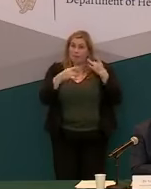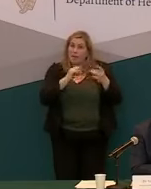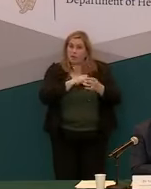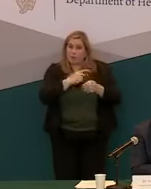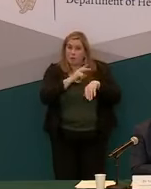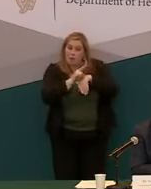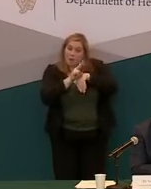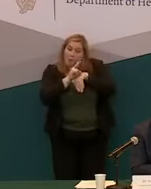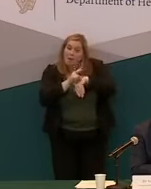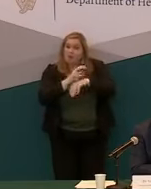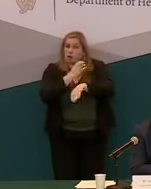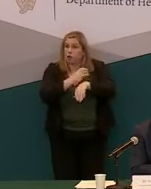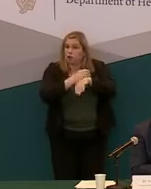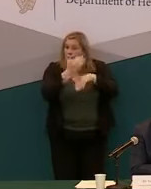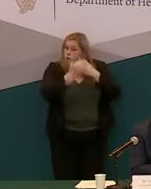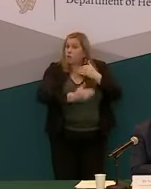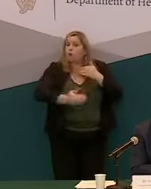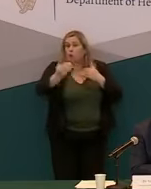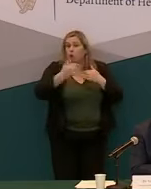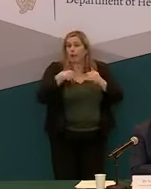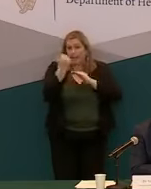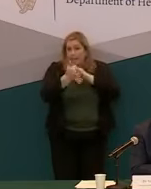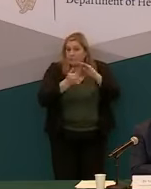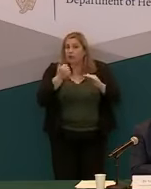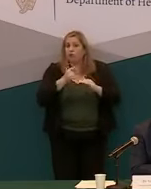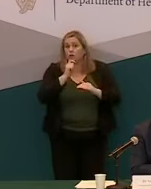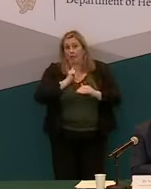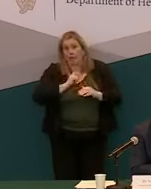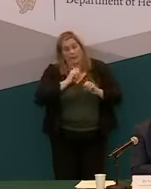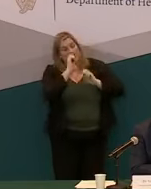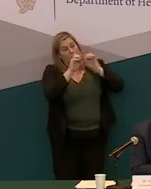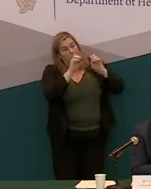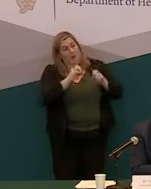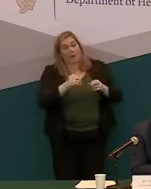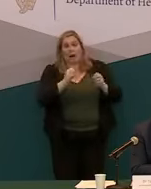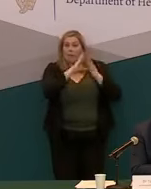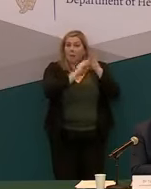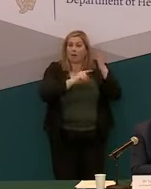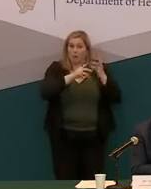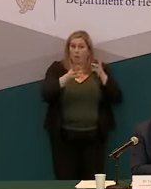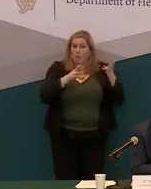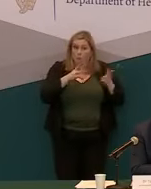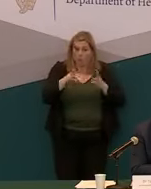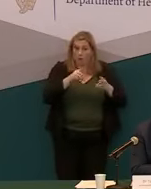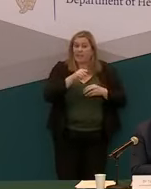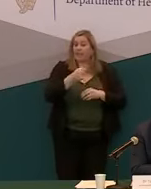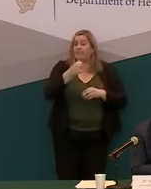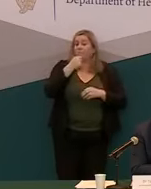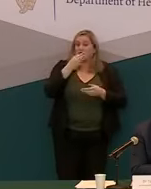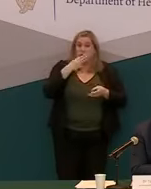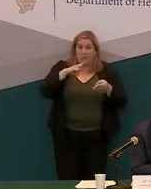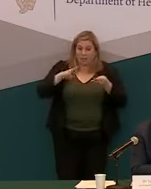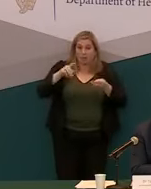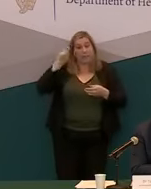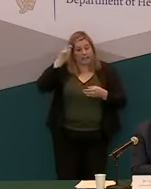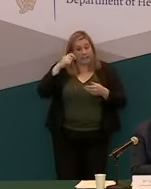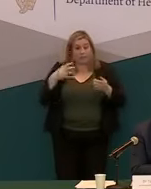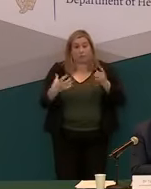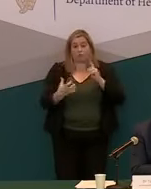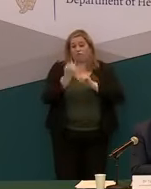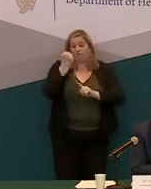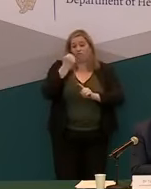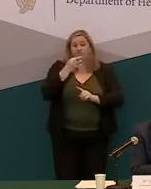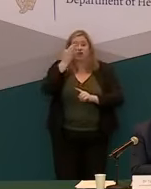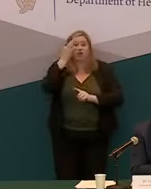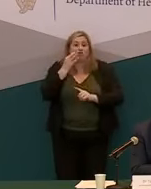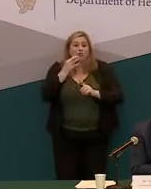but actual experience tells us they're working. So that's the first message. We think we're on the green line trajectory here, but